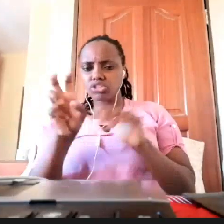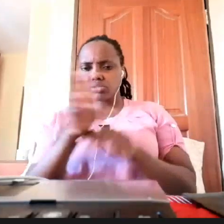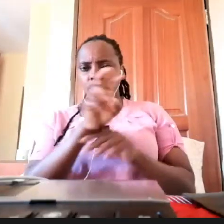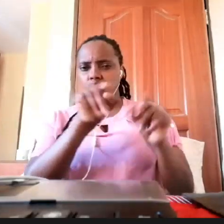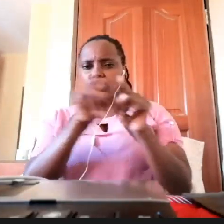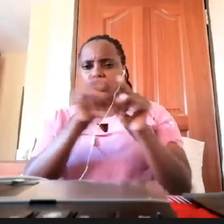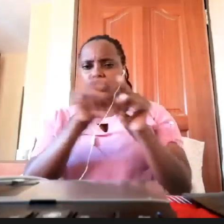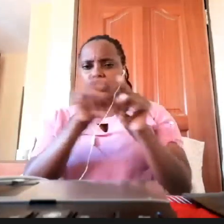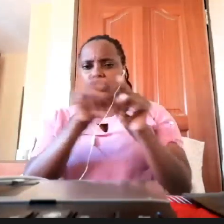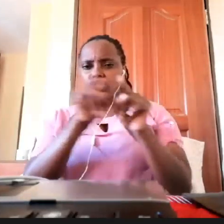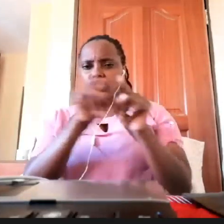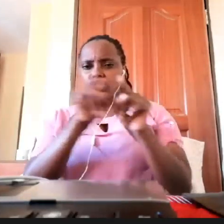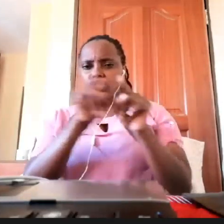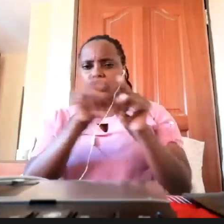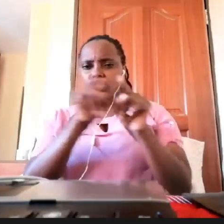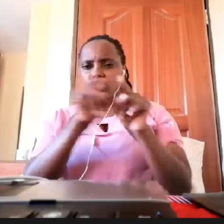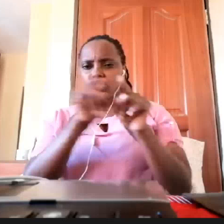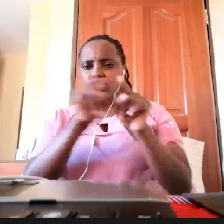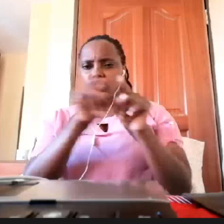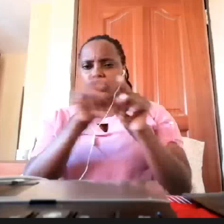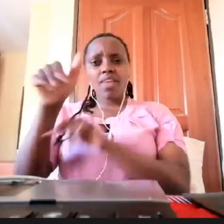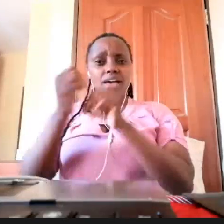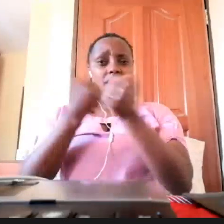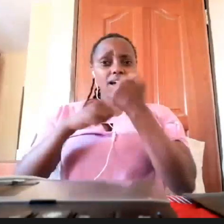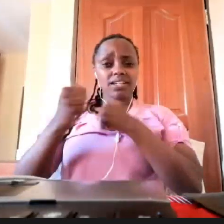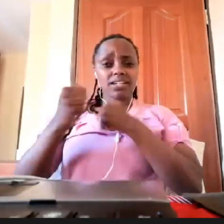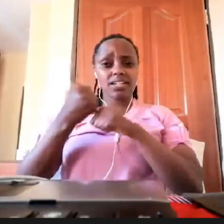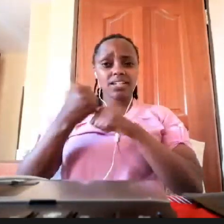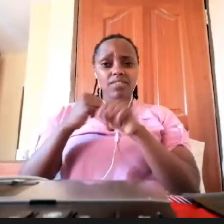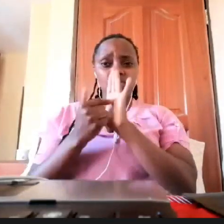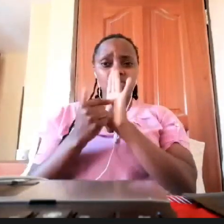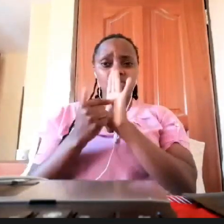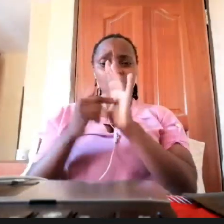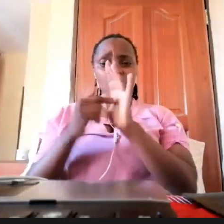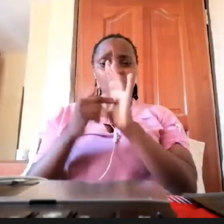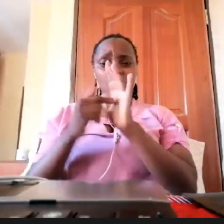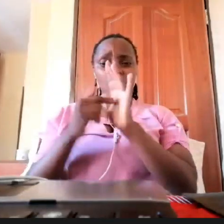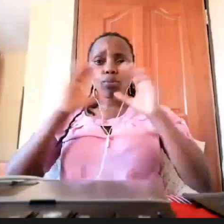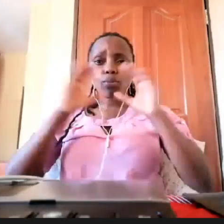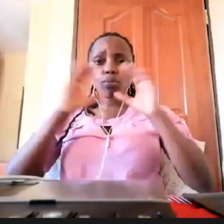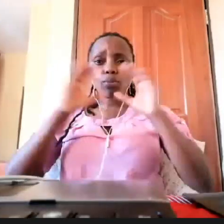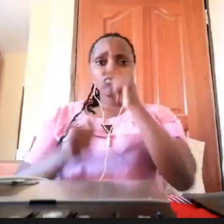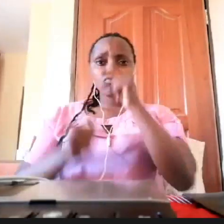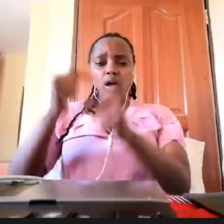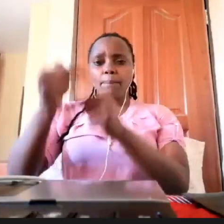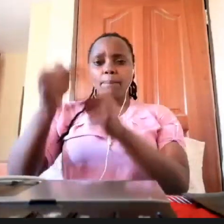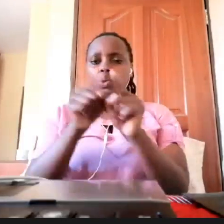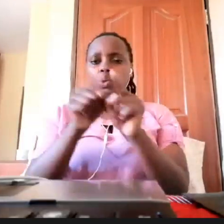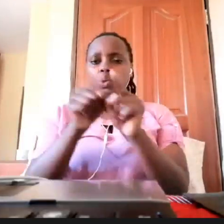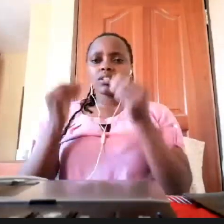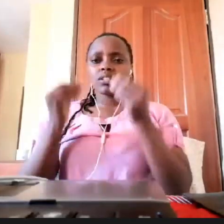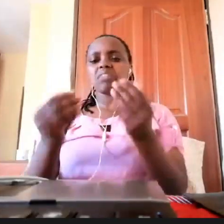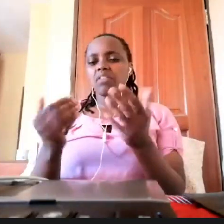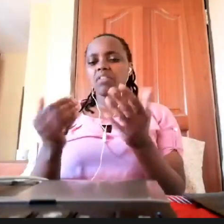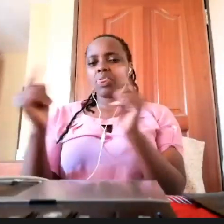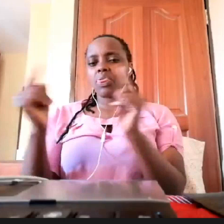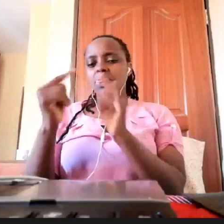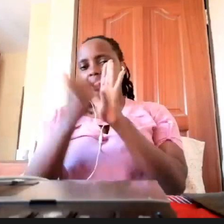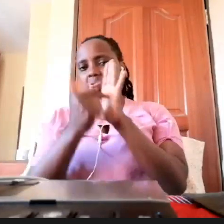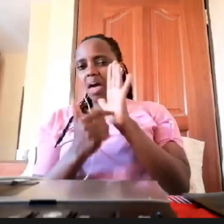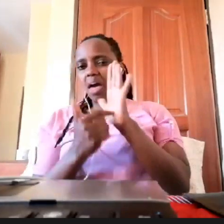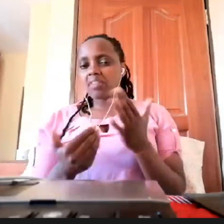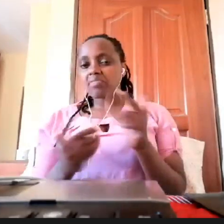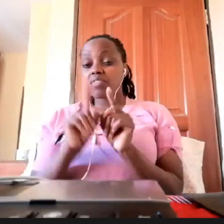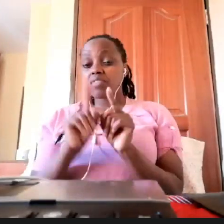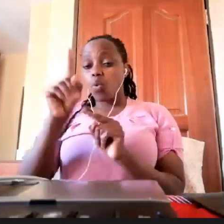but also involved in the various other activities like the communication procedures and submitting briefings and things like that. So this is